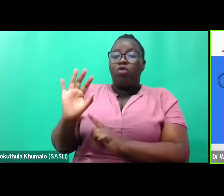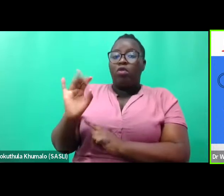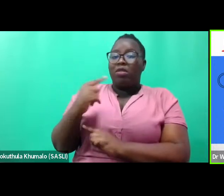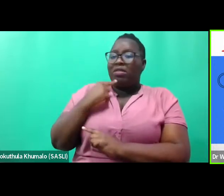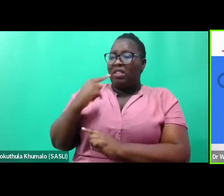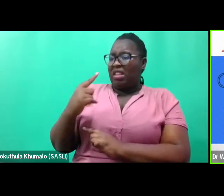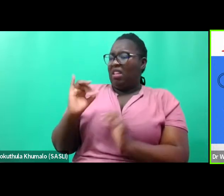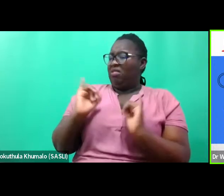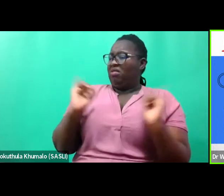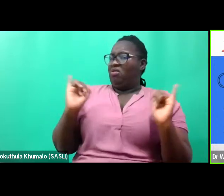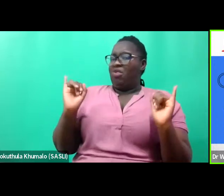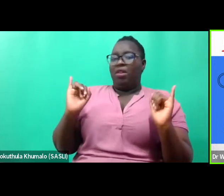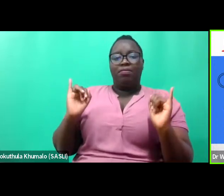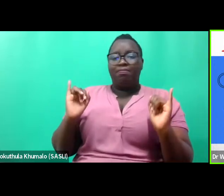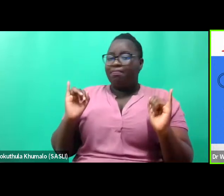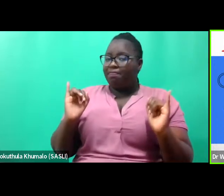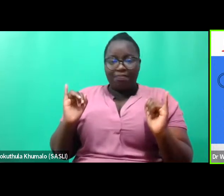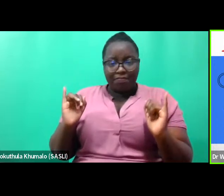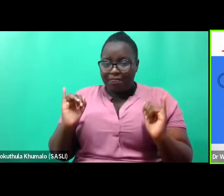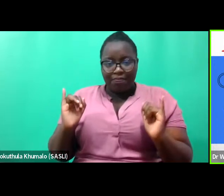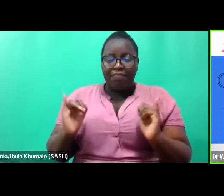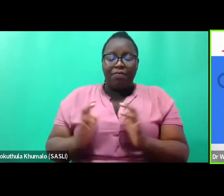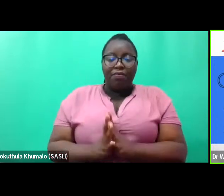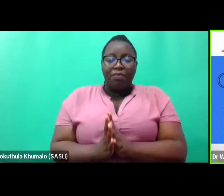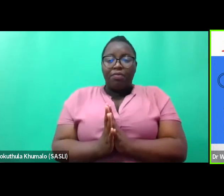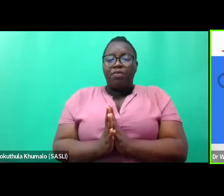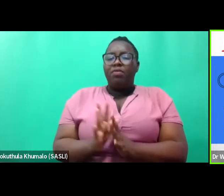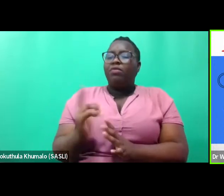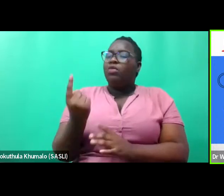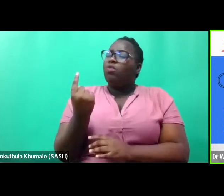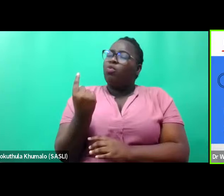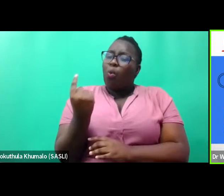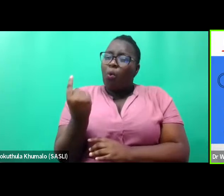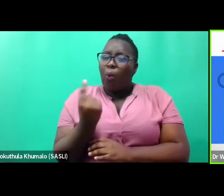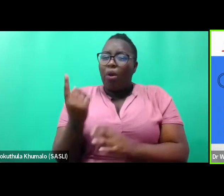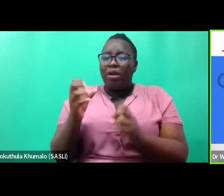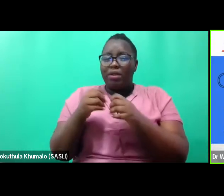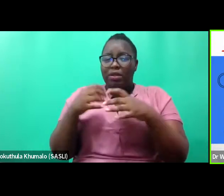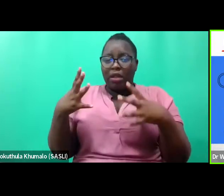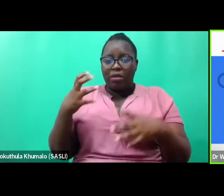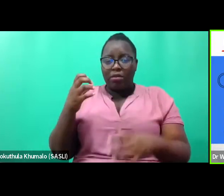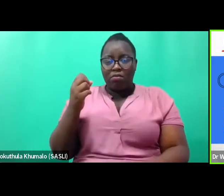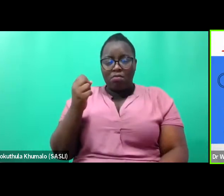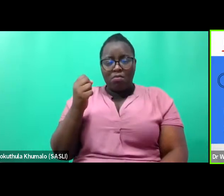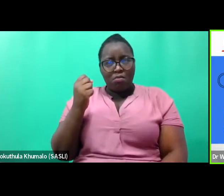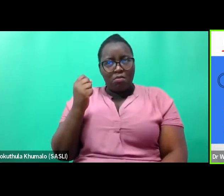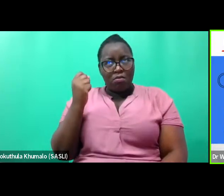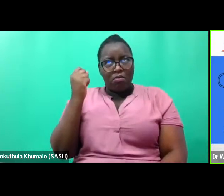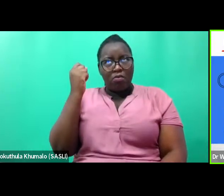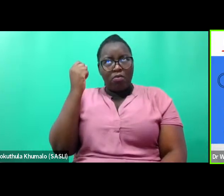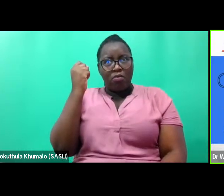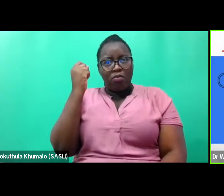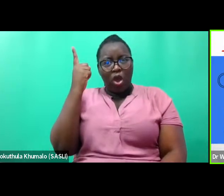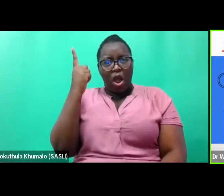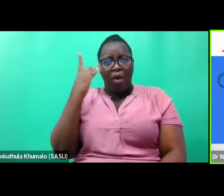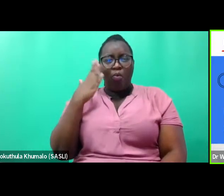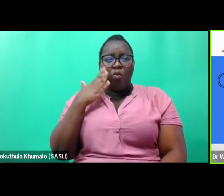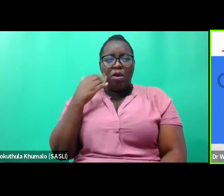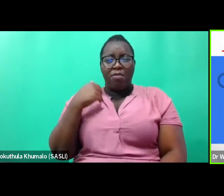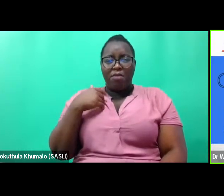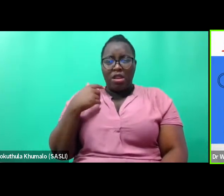serious. He only started to get the idea when I was on the brink of dropping out. I went